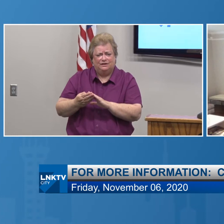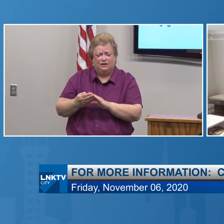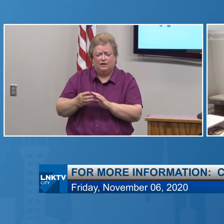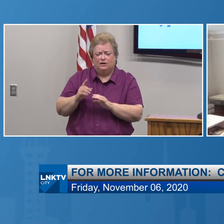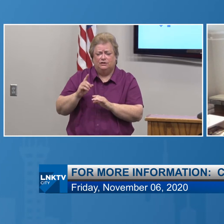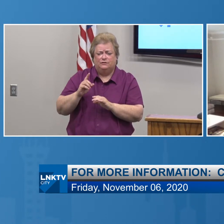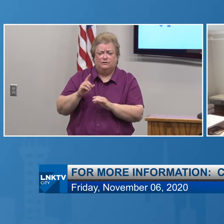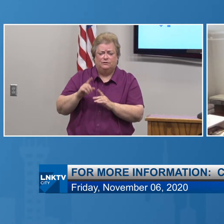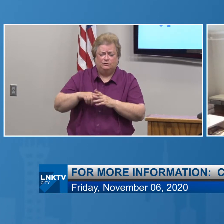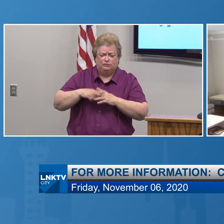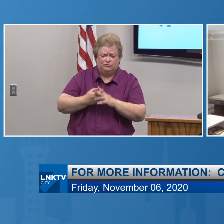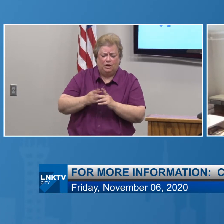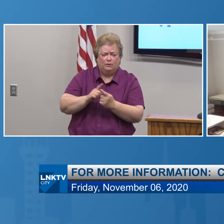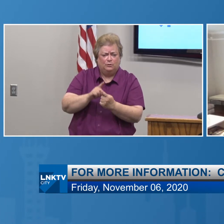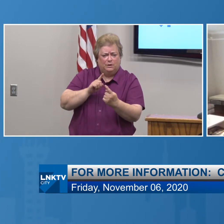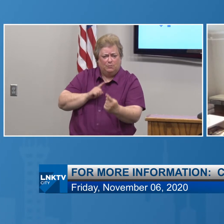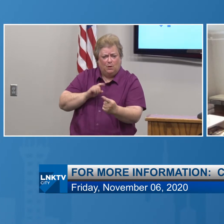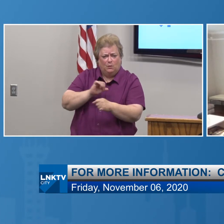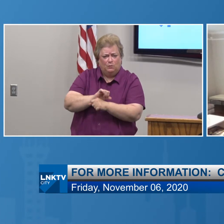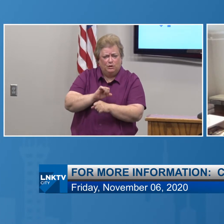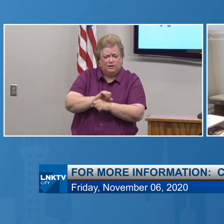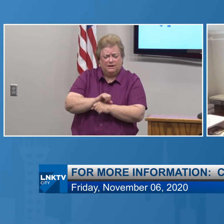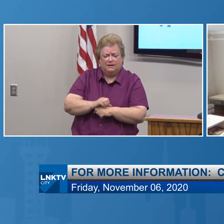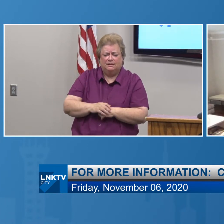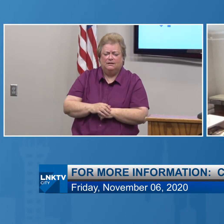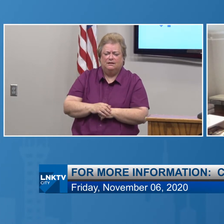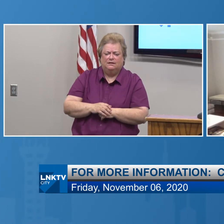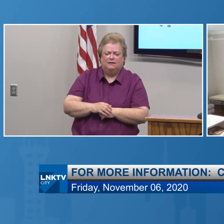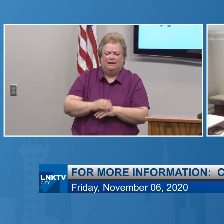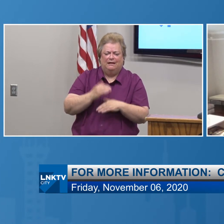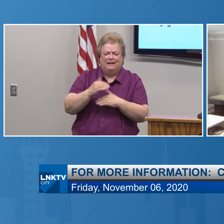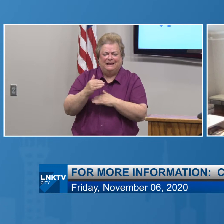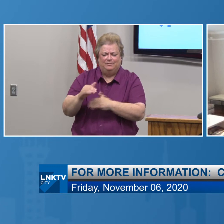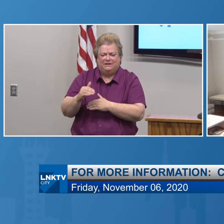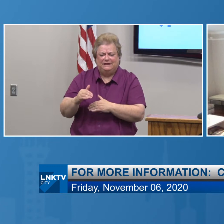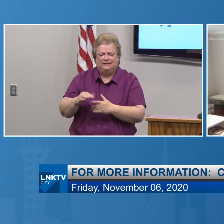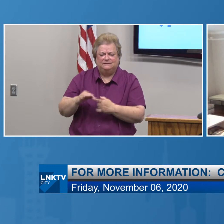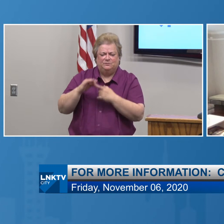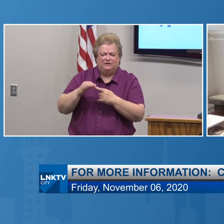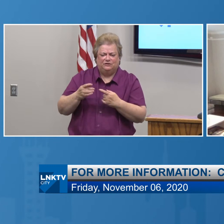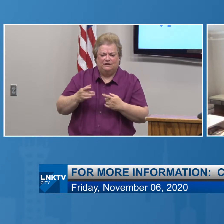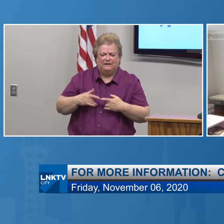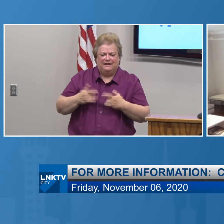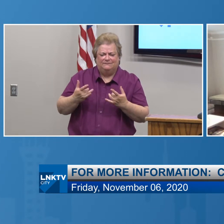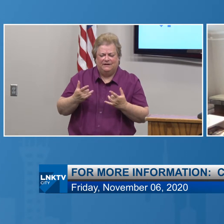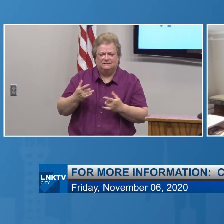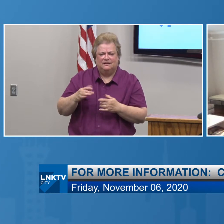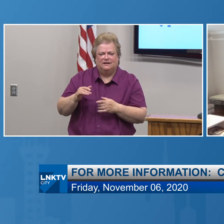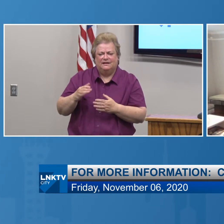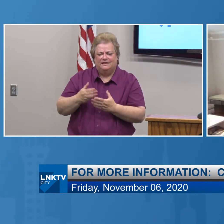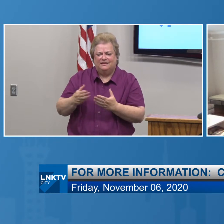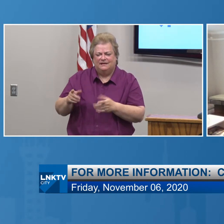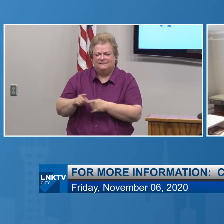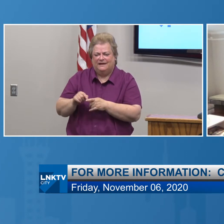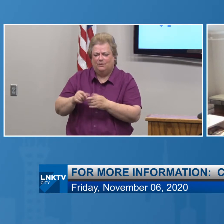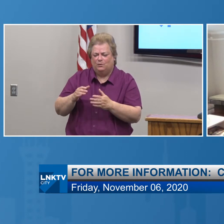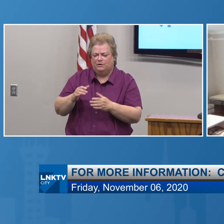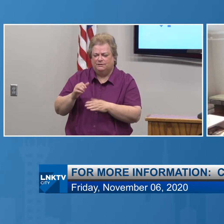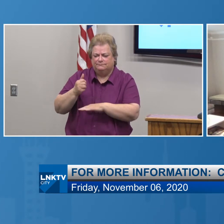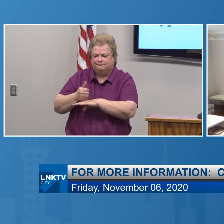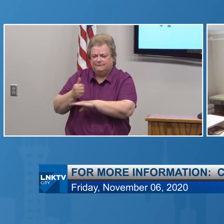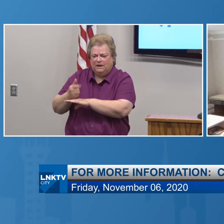remote working, change any city special event permits like those that were sort of plan for safe Husker